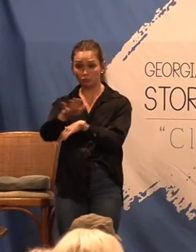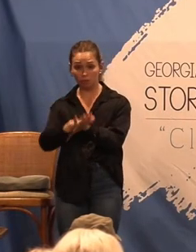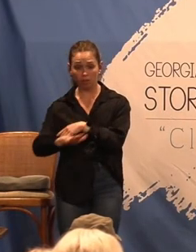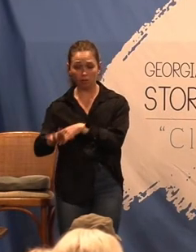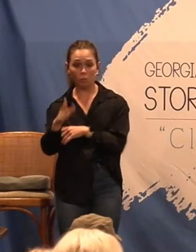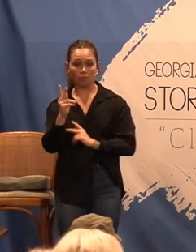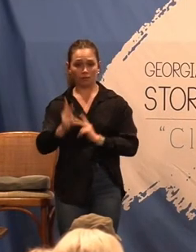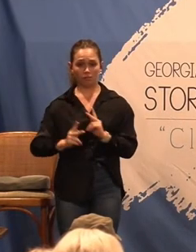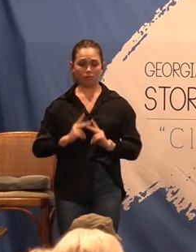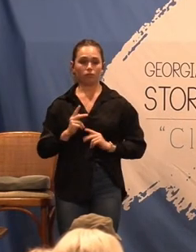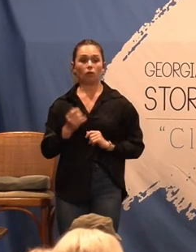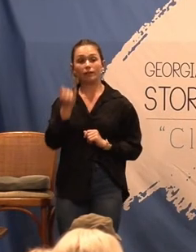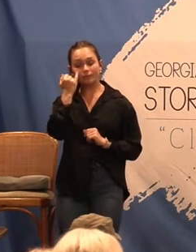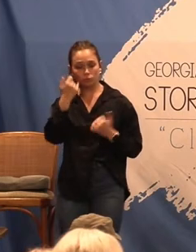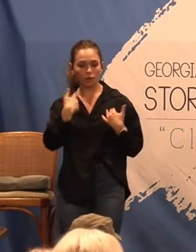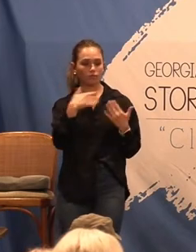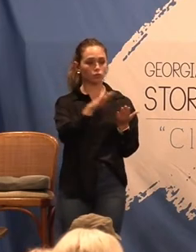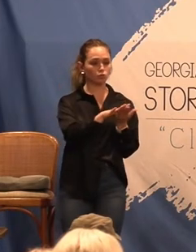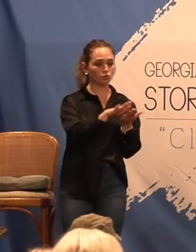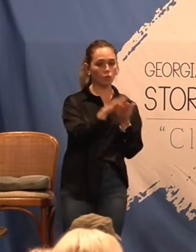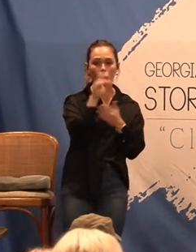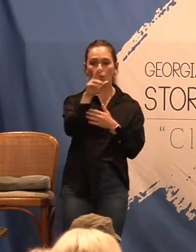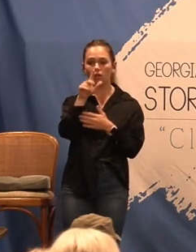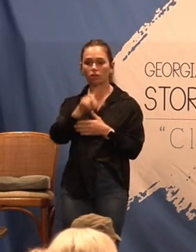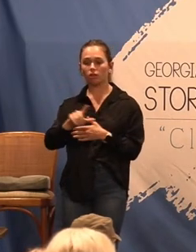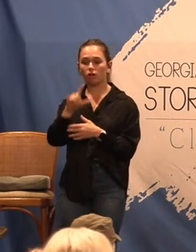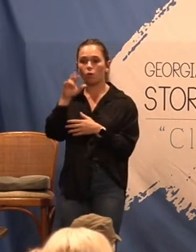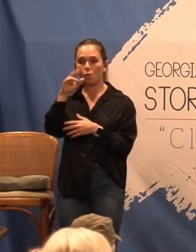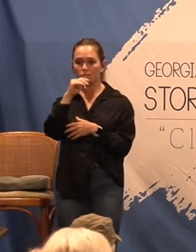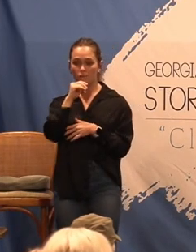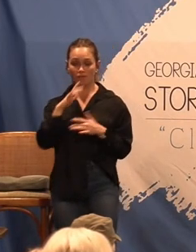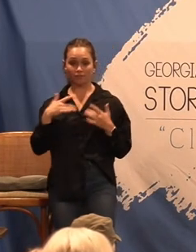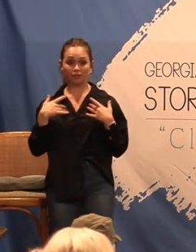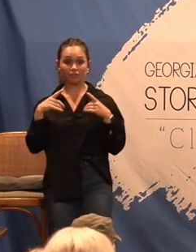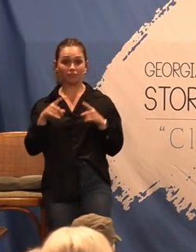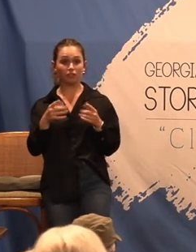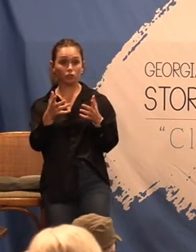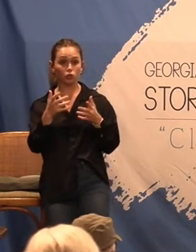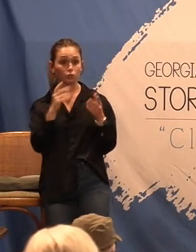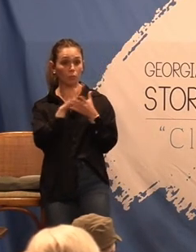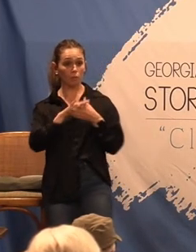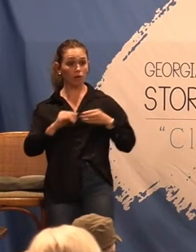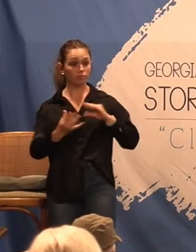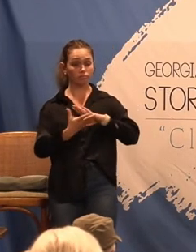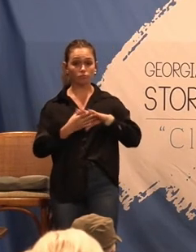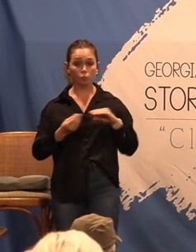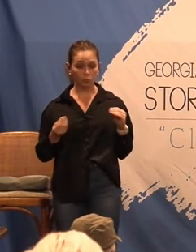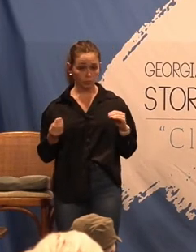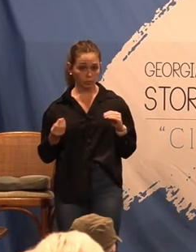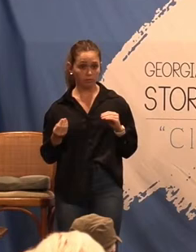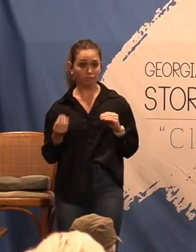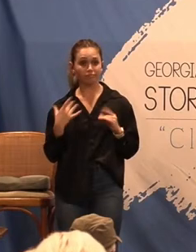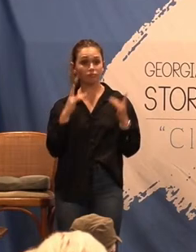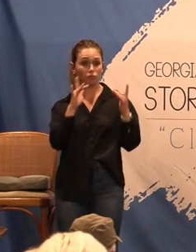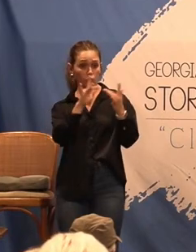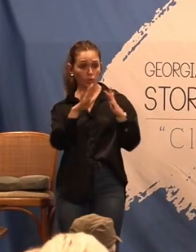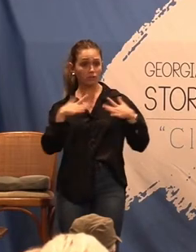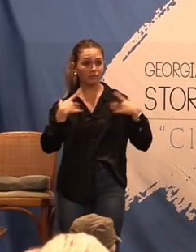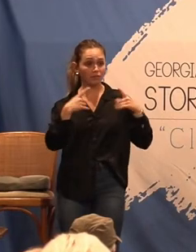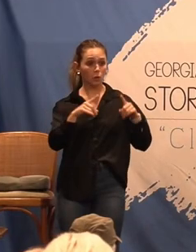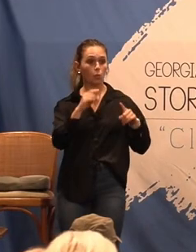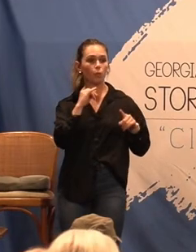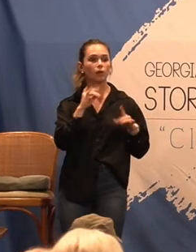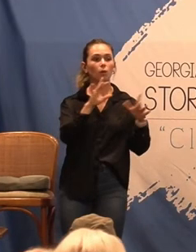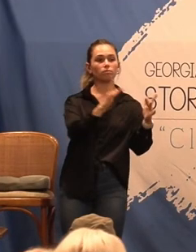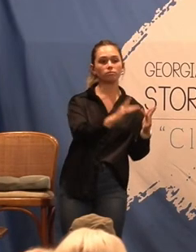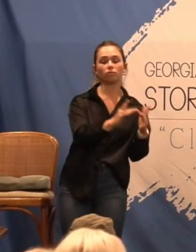people. If you have a school or a library or a private event that you want stories, contact the festival. We'll put you